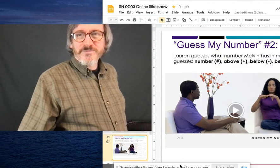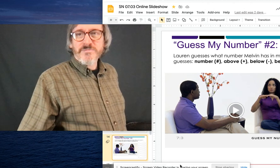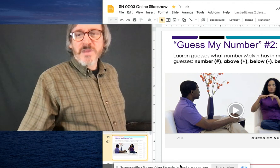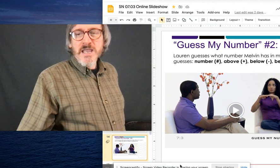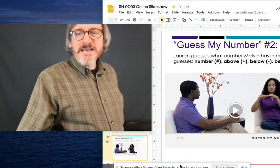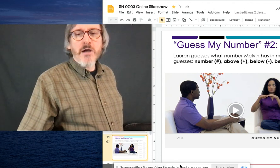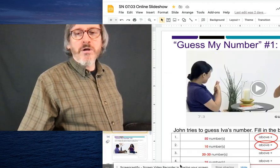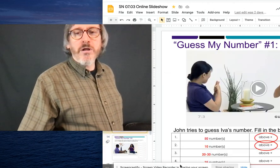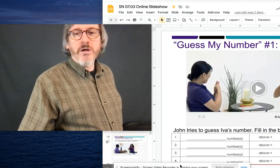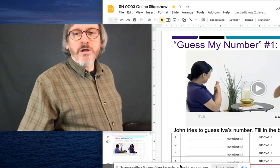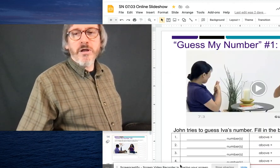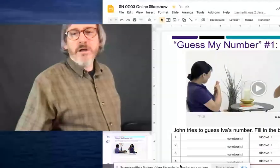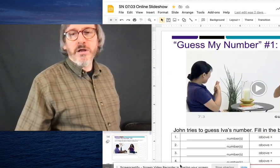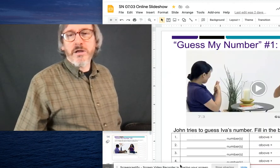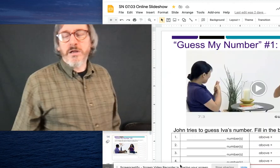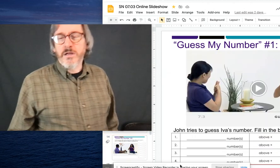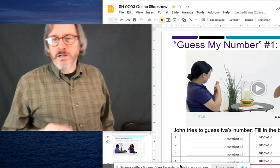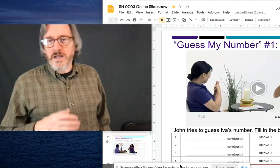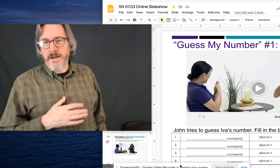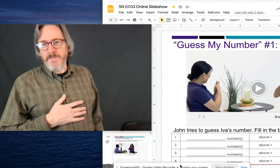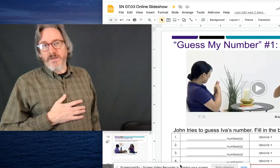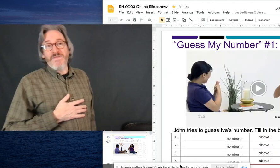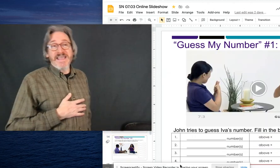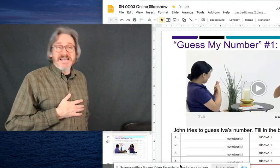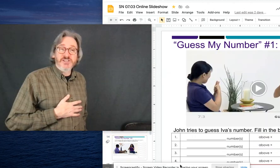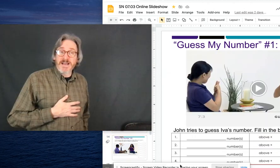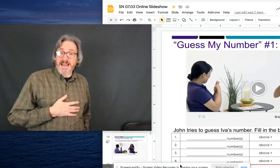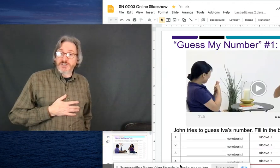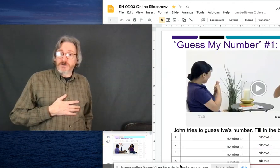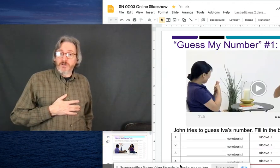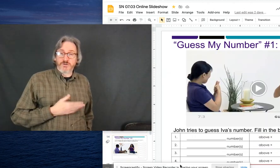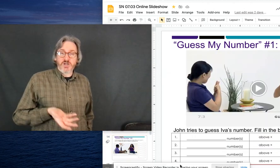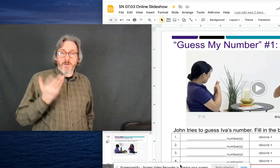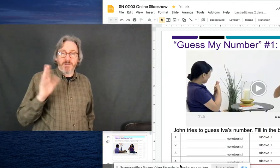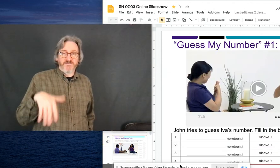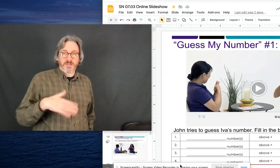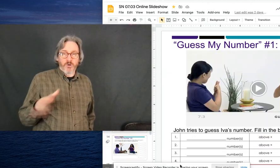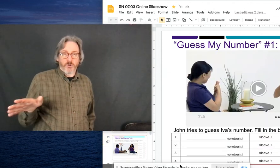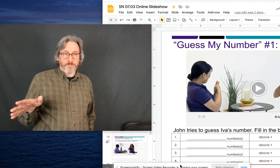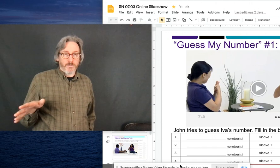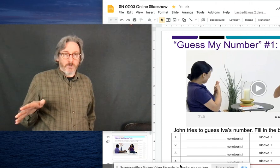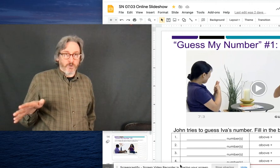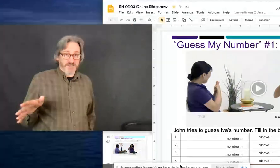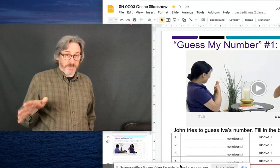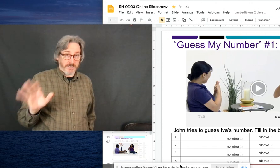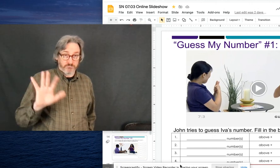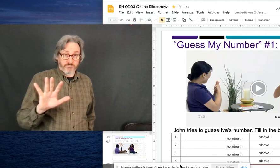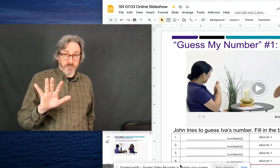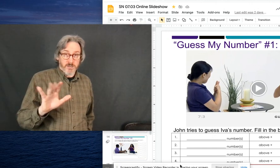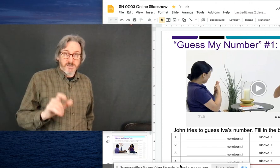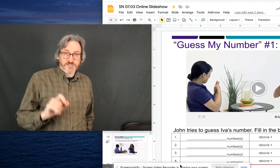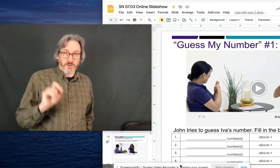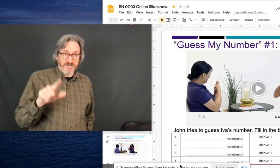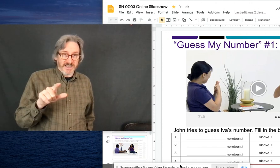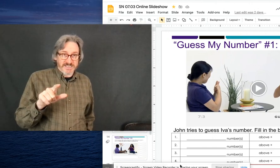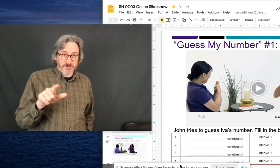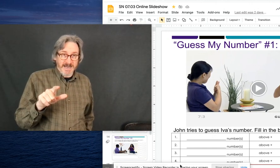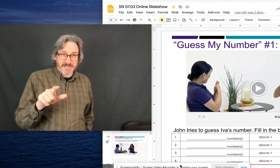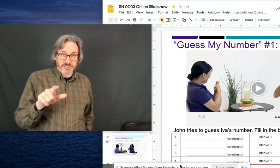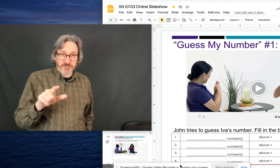just a really dumb game to get us to practice it. So I included, I have a worksheet